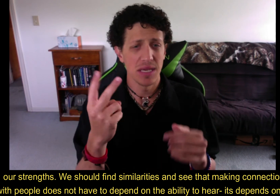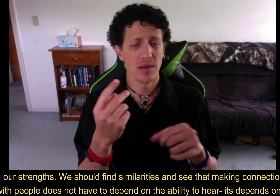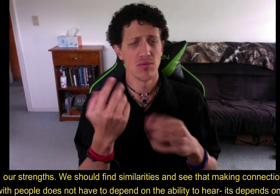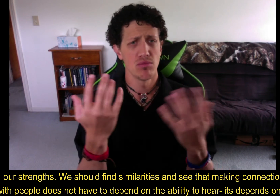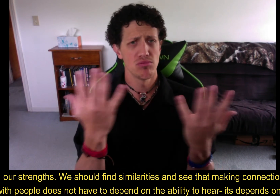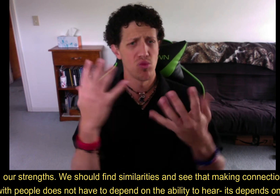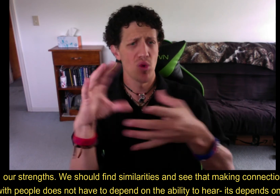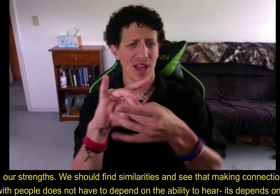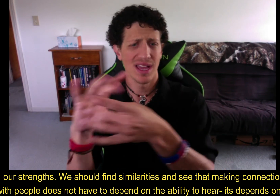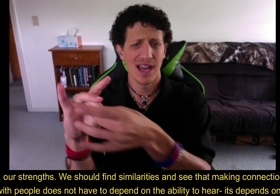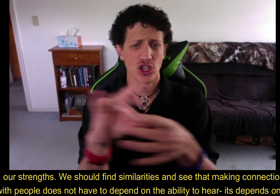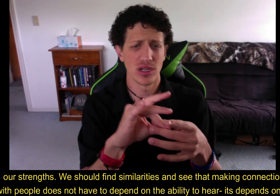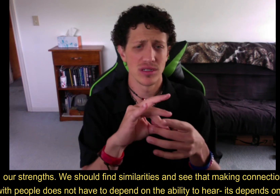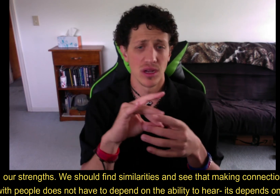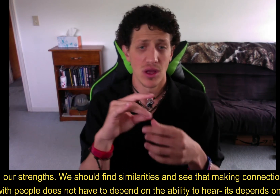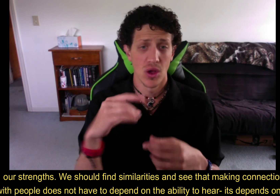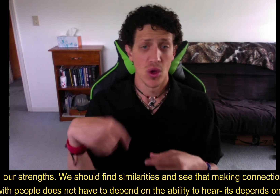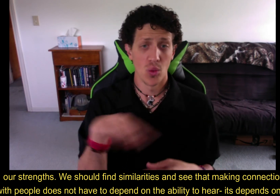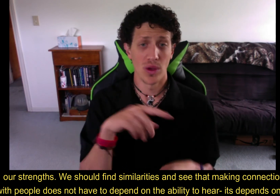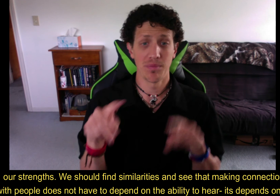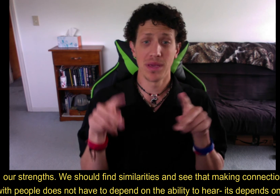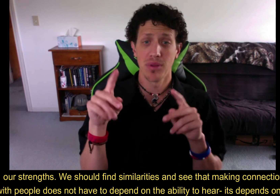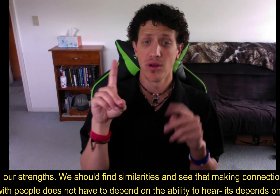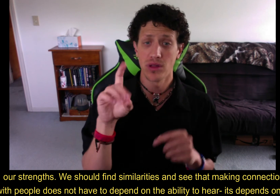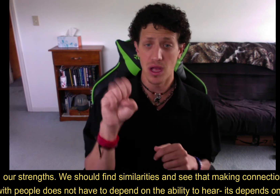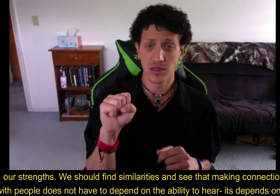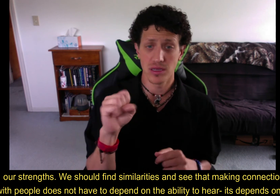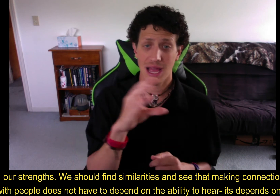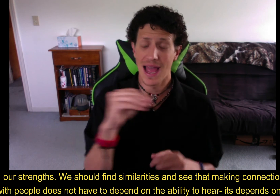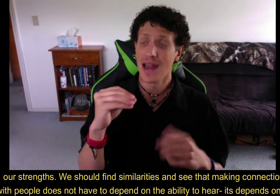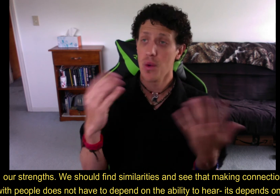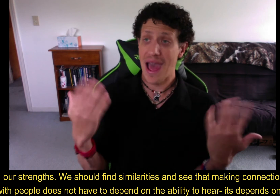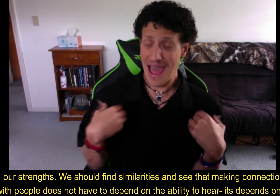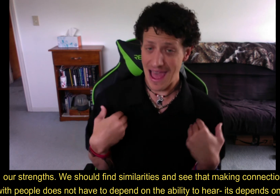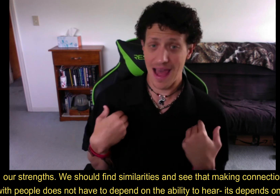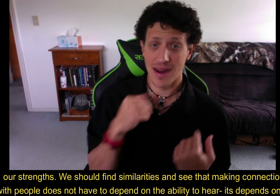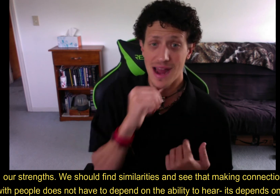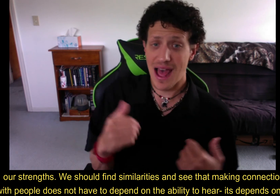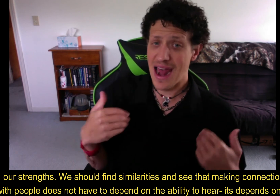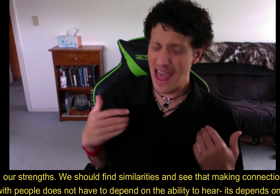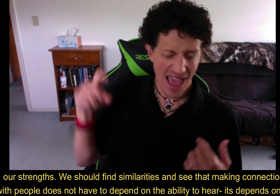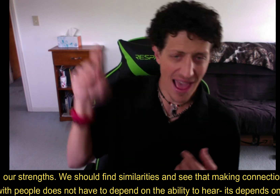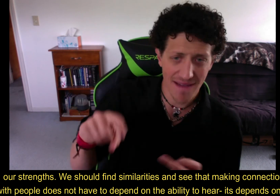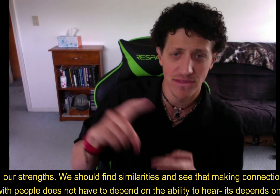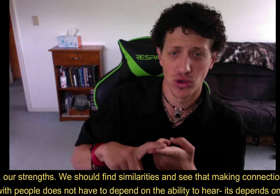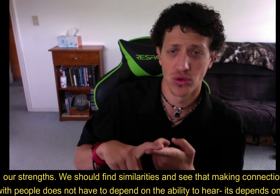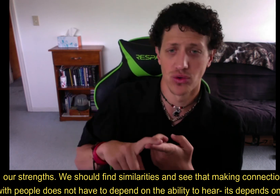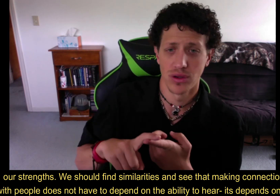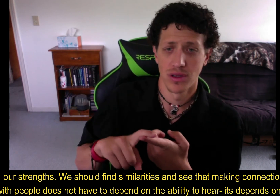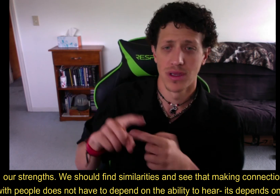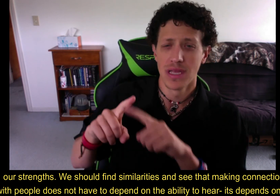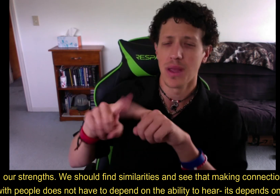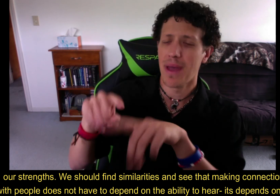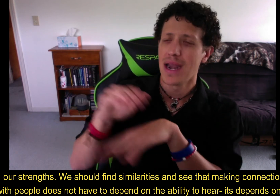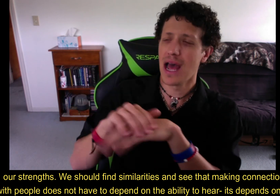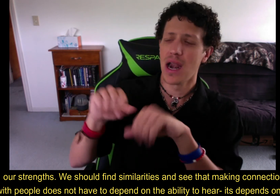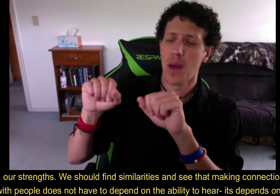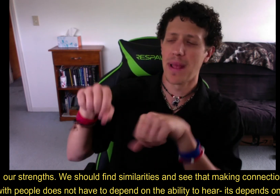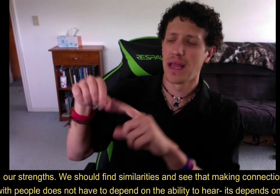what connection we people does and have not have to depend on ability